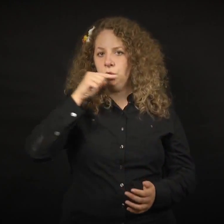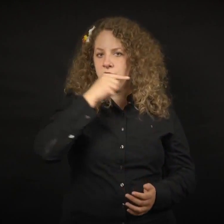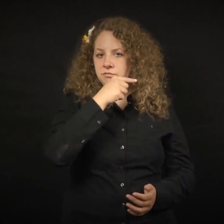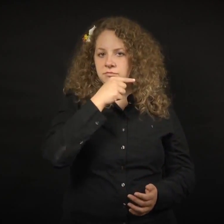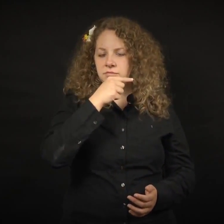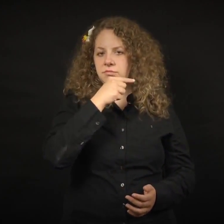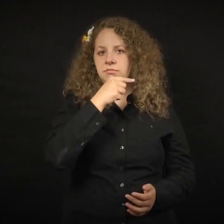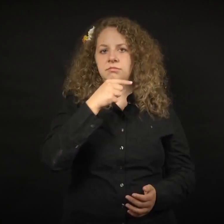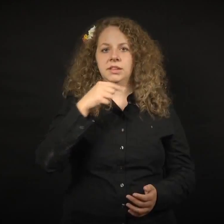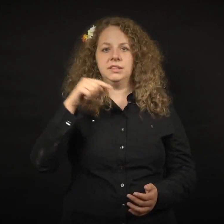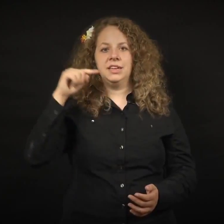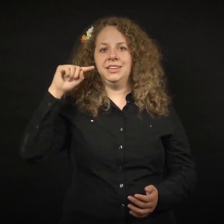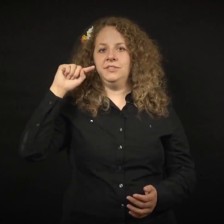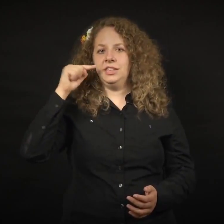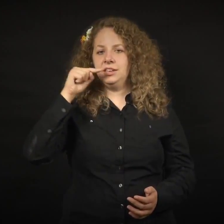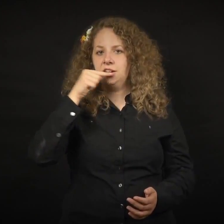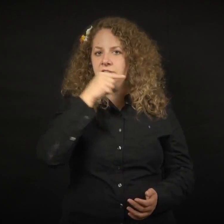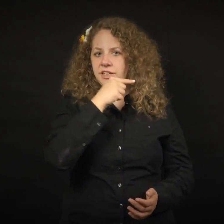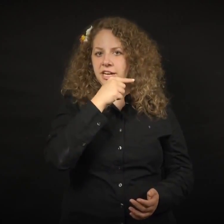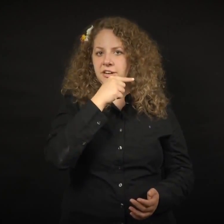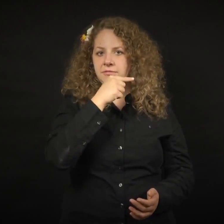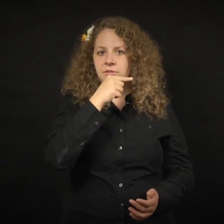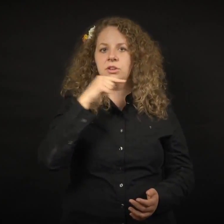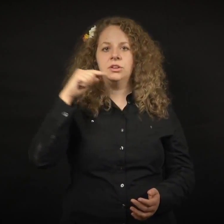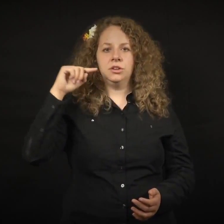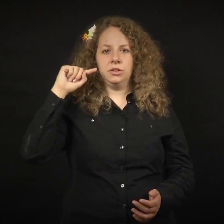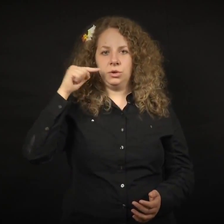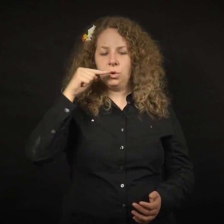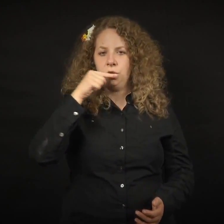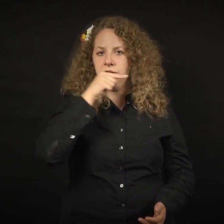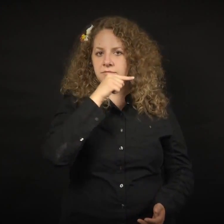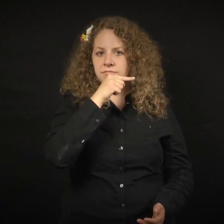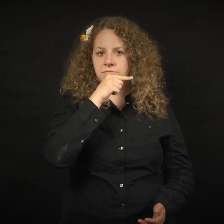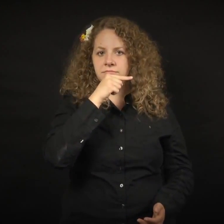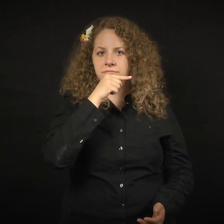Corn, like the idea of eating it off an ear. Corn.